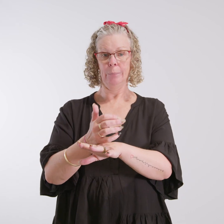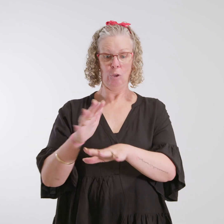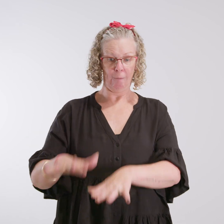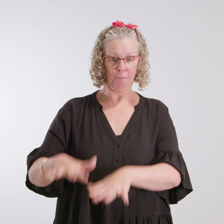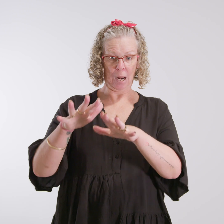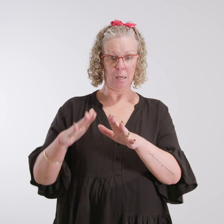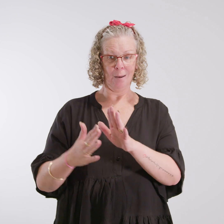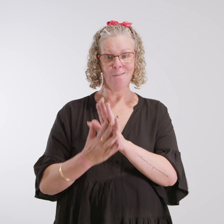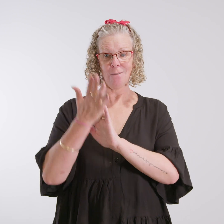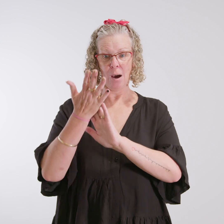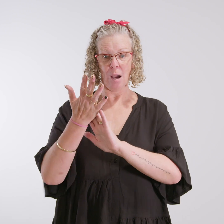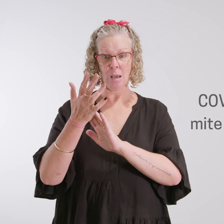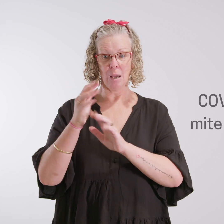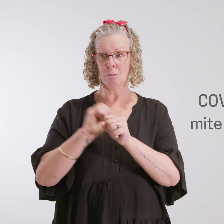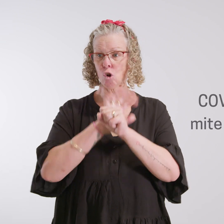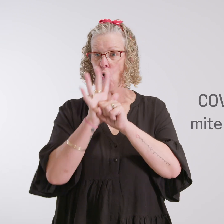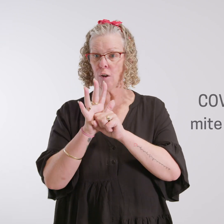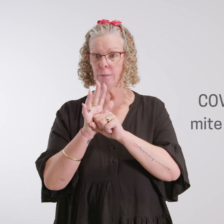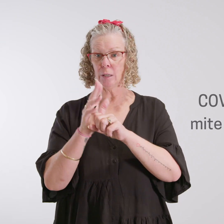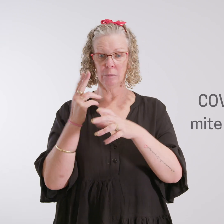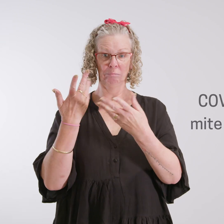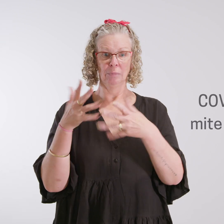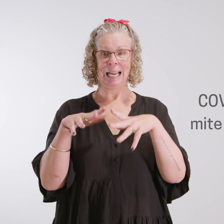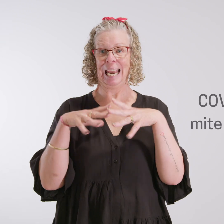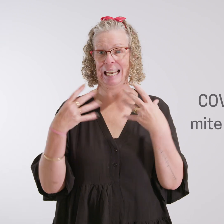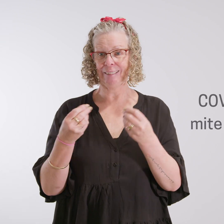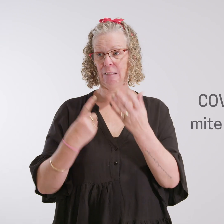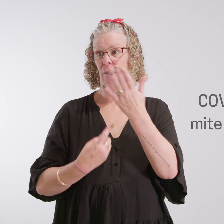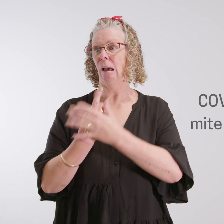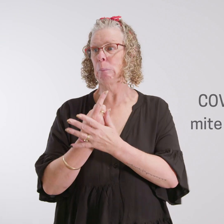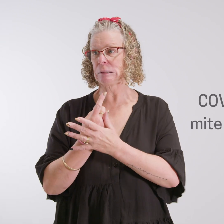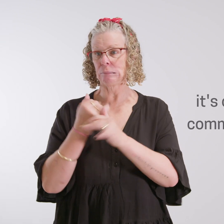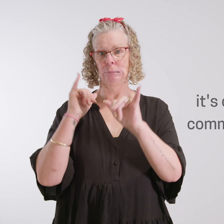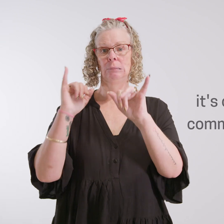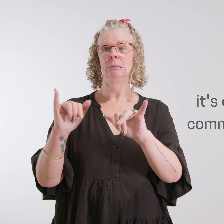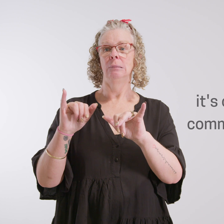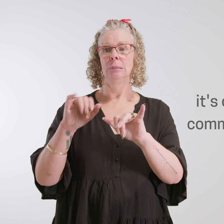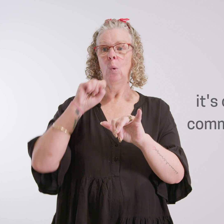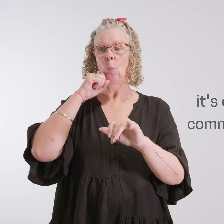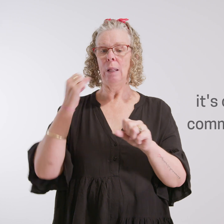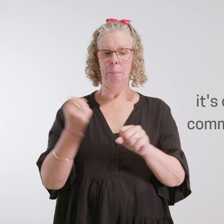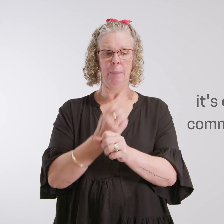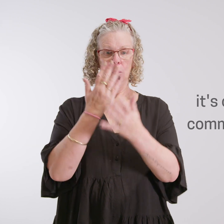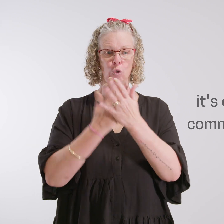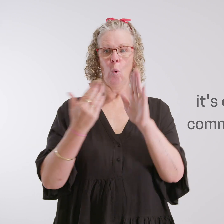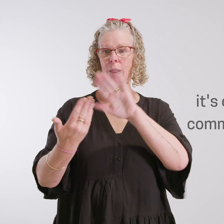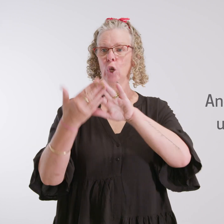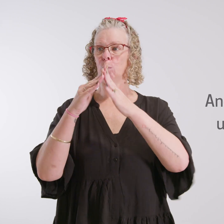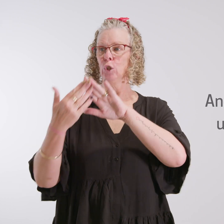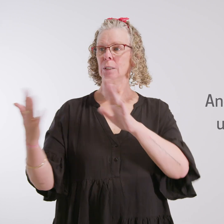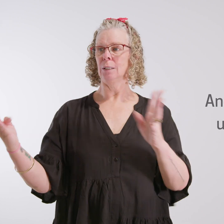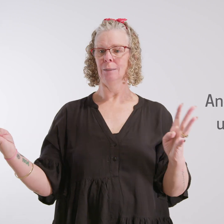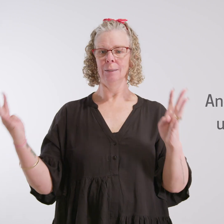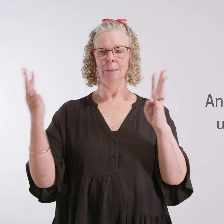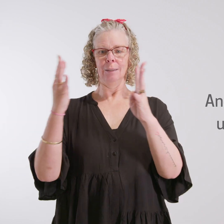flood, fire, COVID, and even Vermont and stuff like that, It's certainly pulled this community together a lot, and